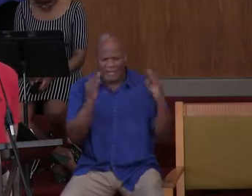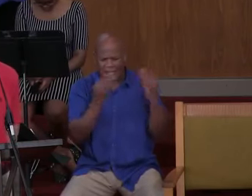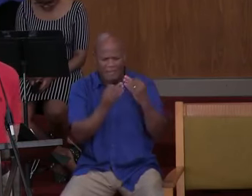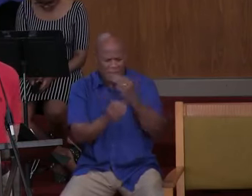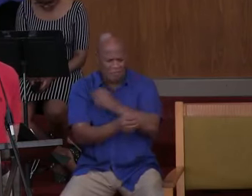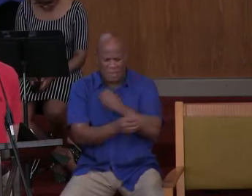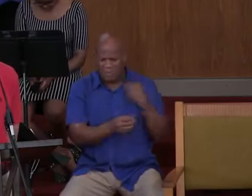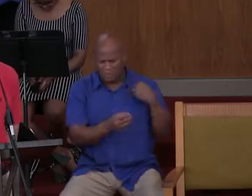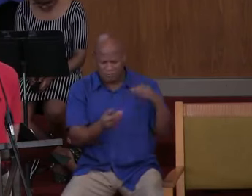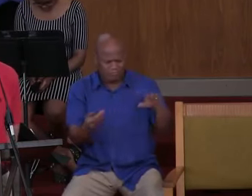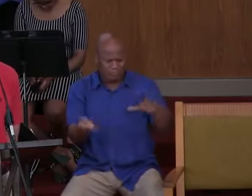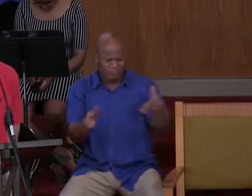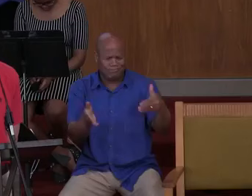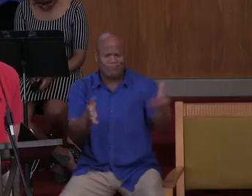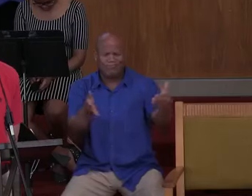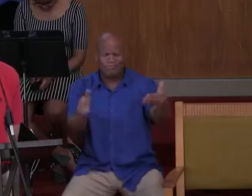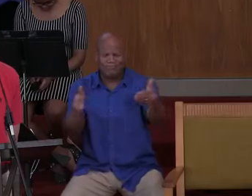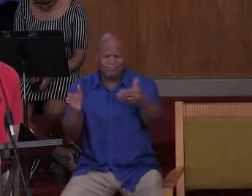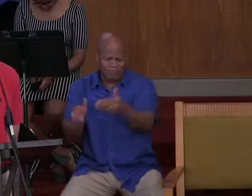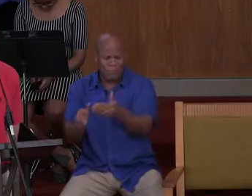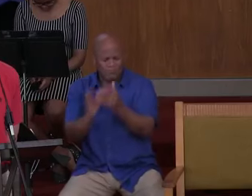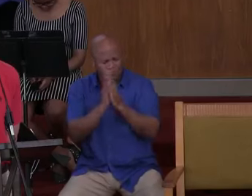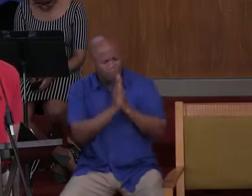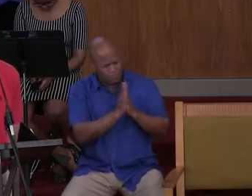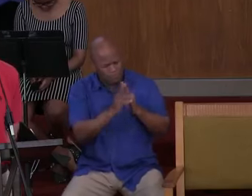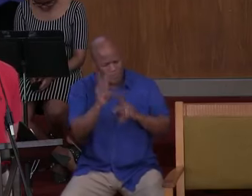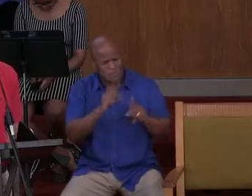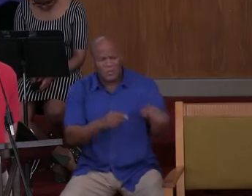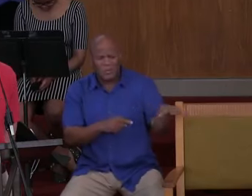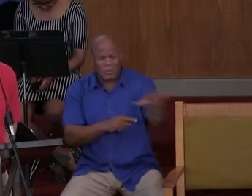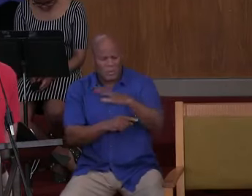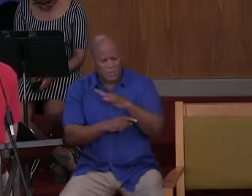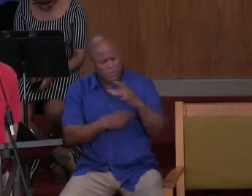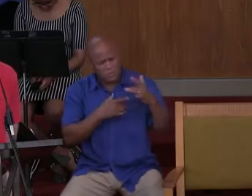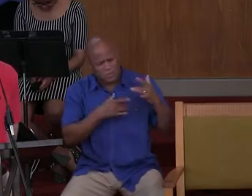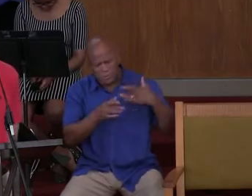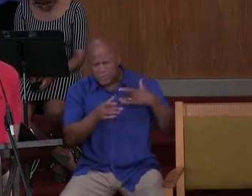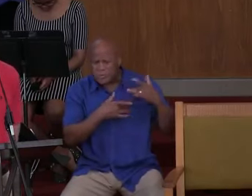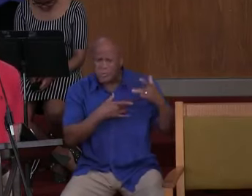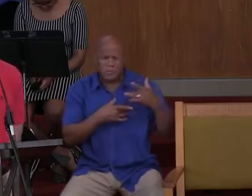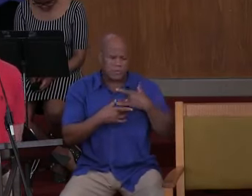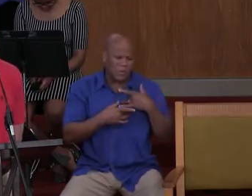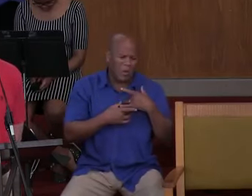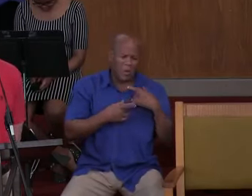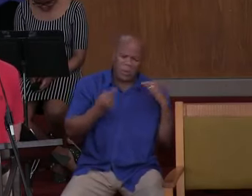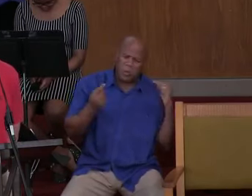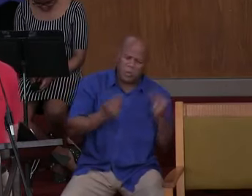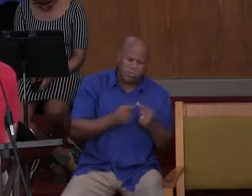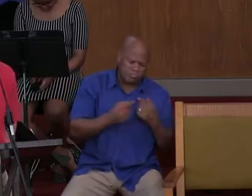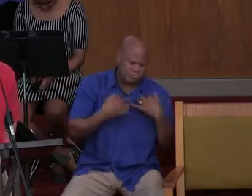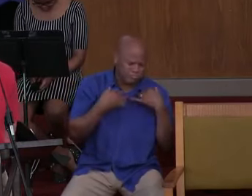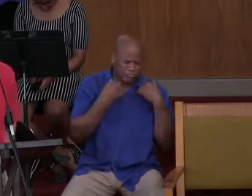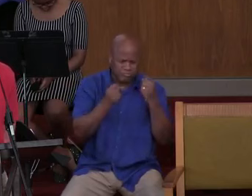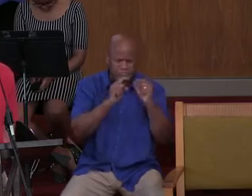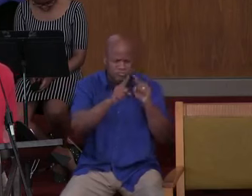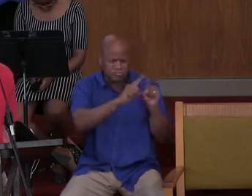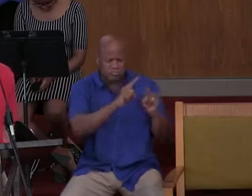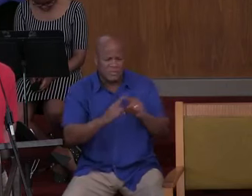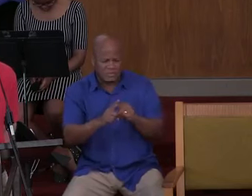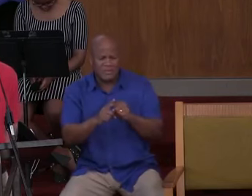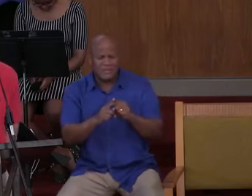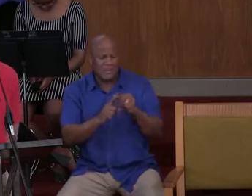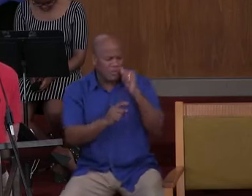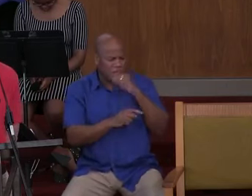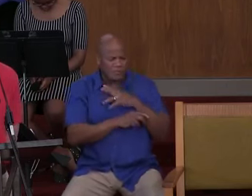for comfort at this time, Lord. It's always difficult to lose a loved one. For Anna Samuel, Lord.